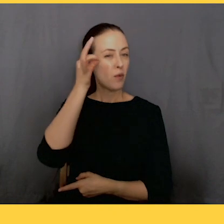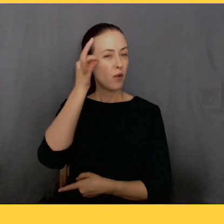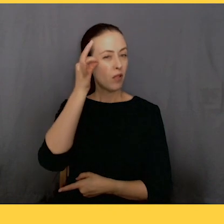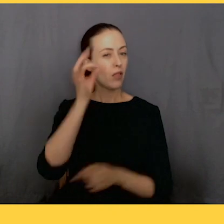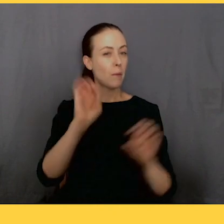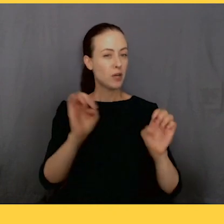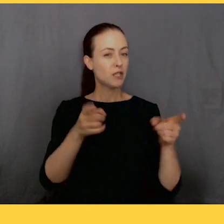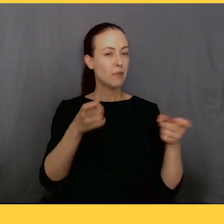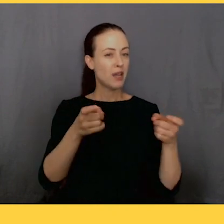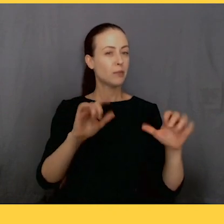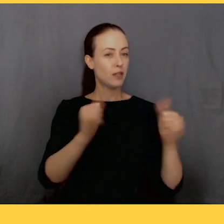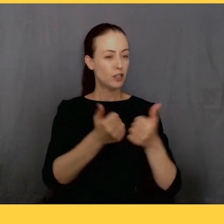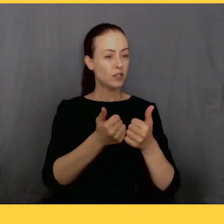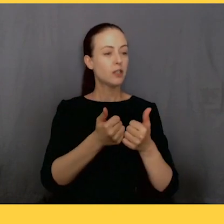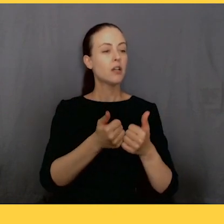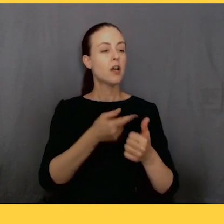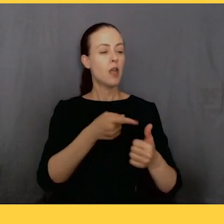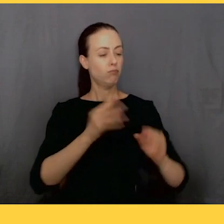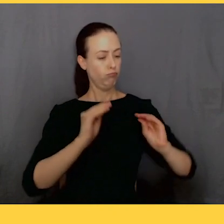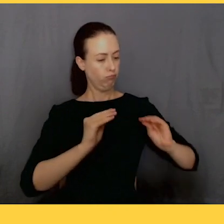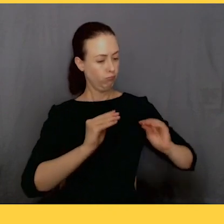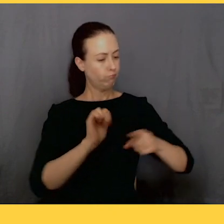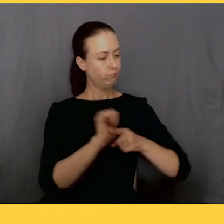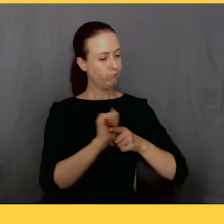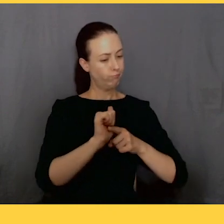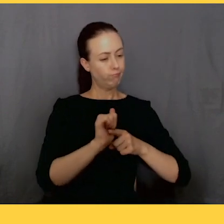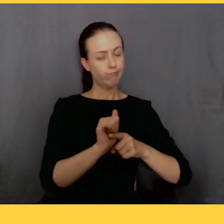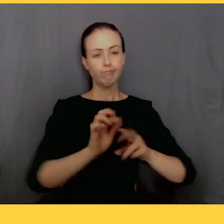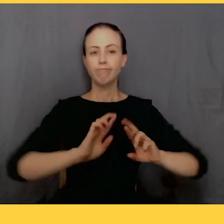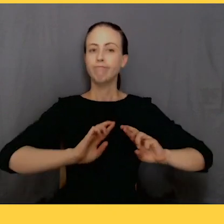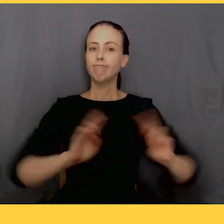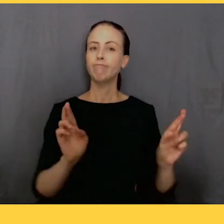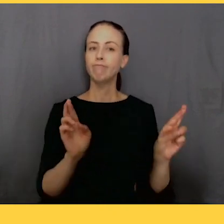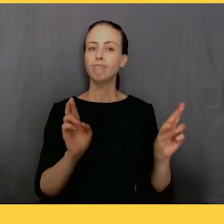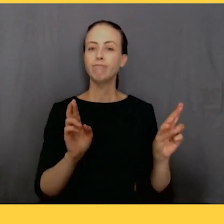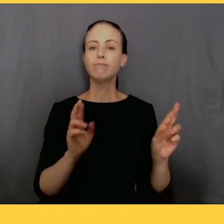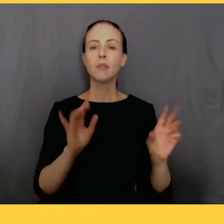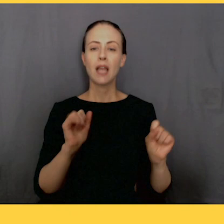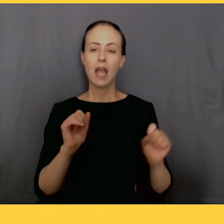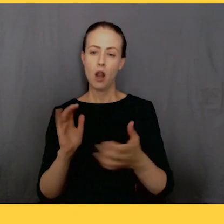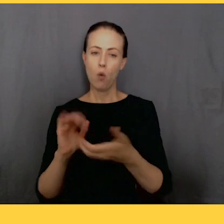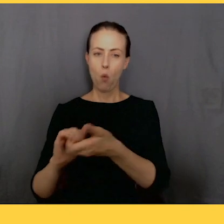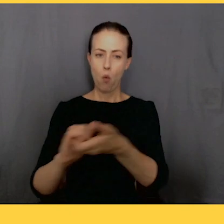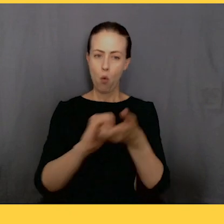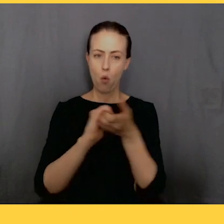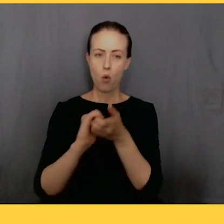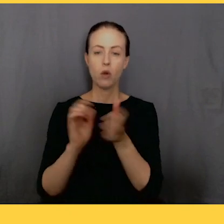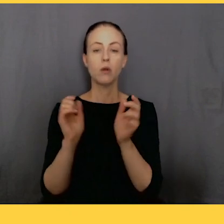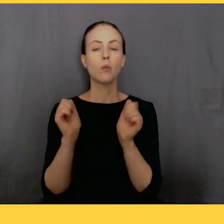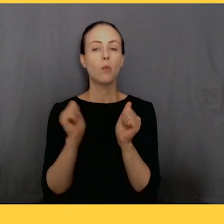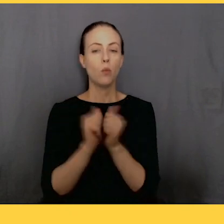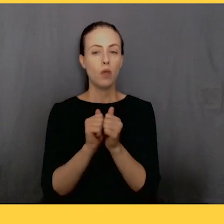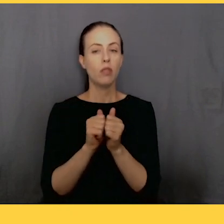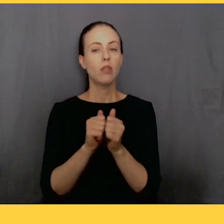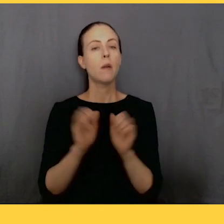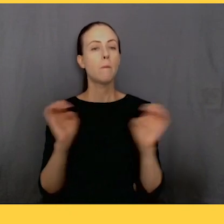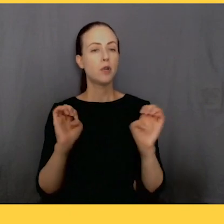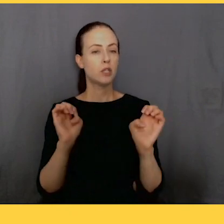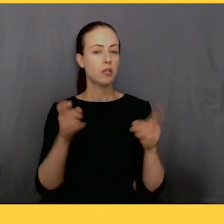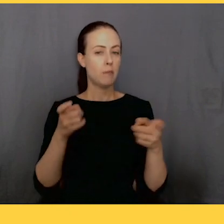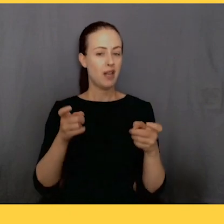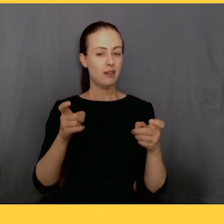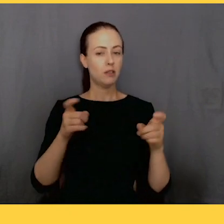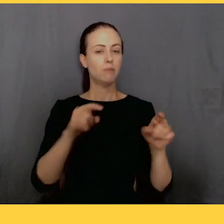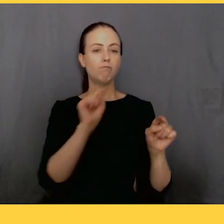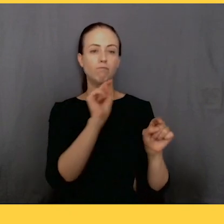seamlessly with federal, state, and local emergency management organizations. You go to the next slide, please.